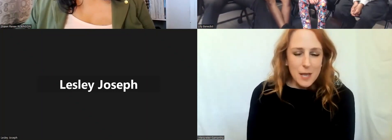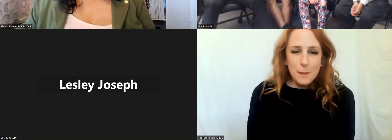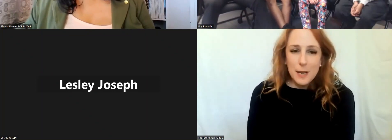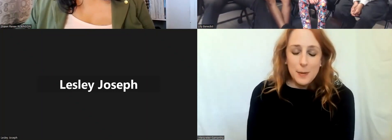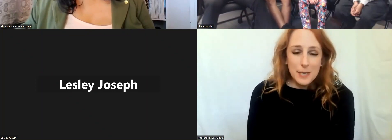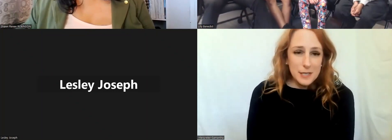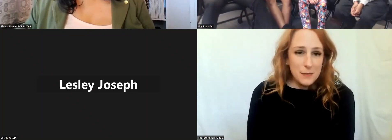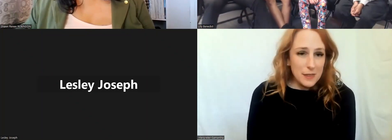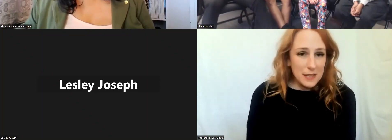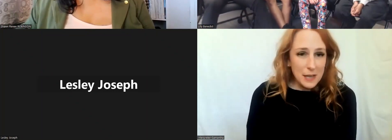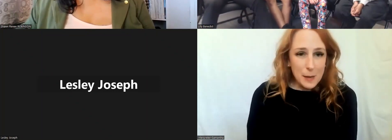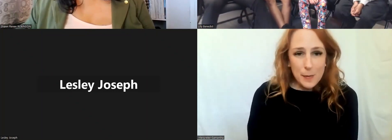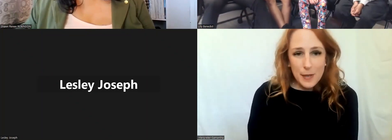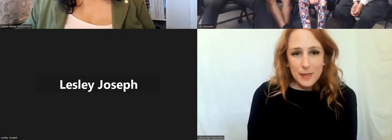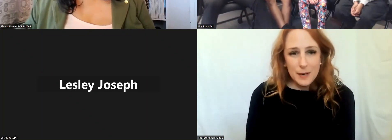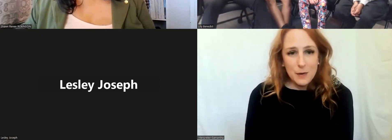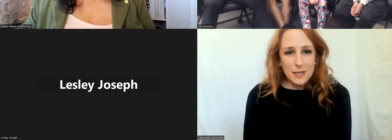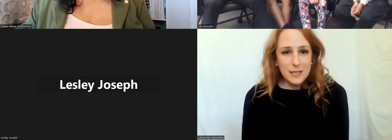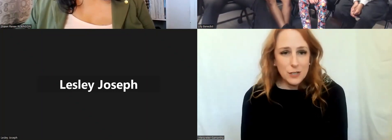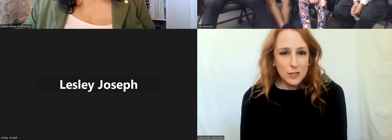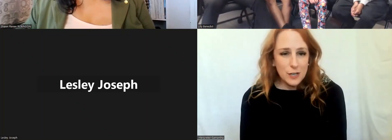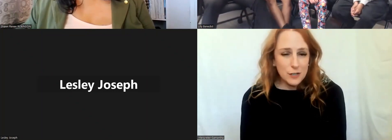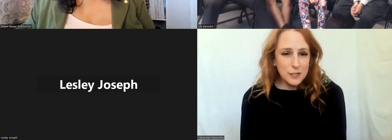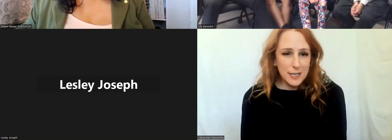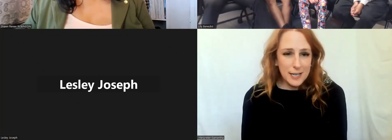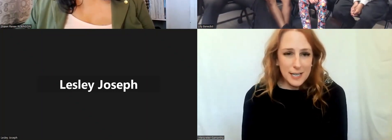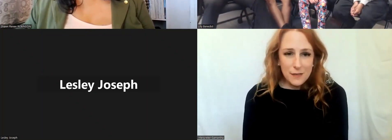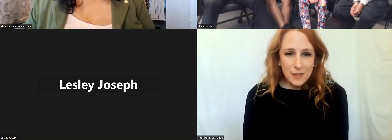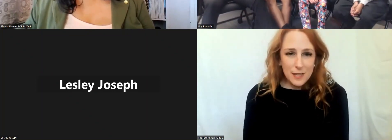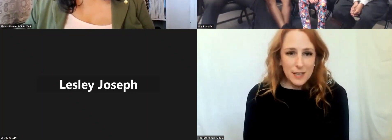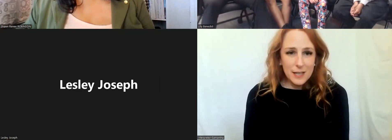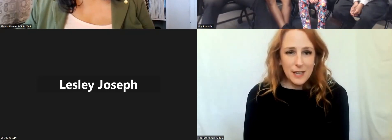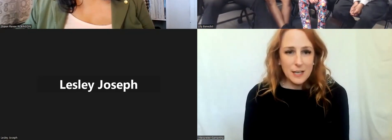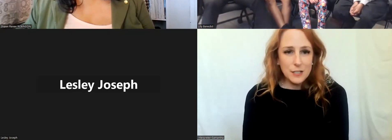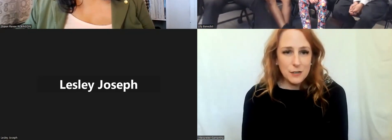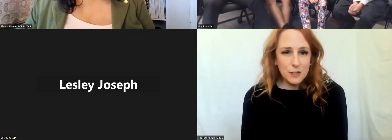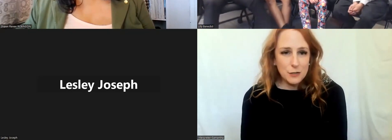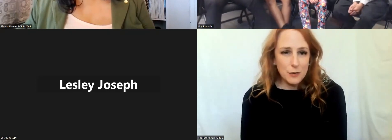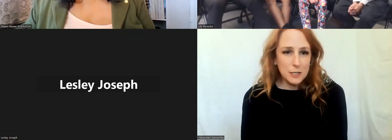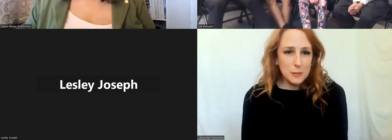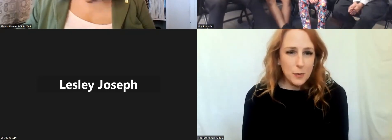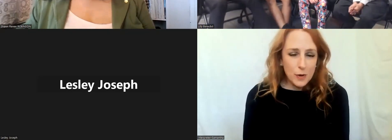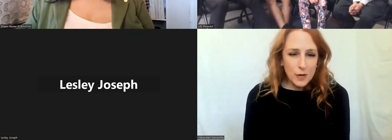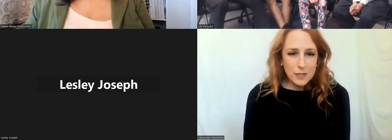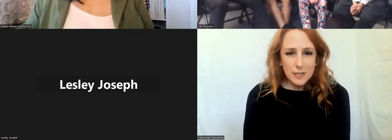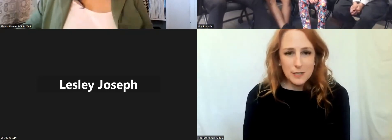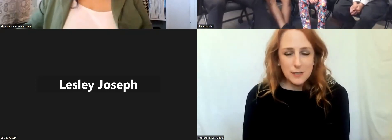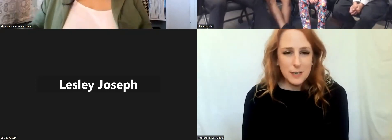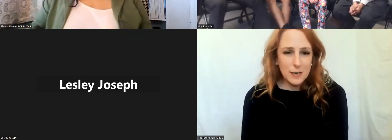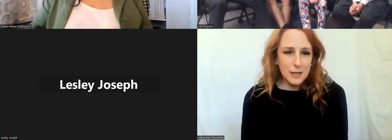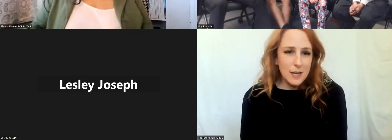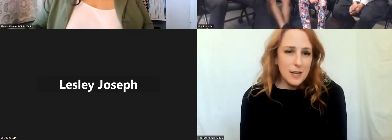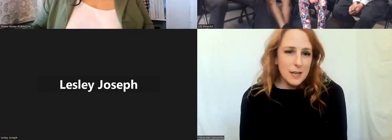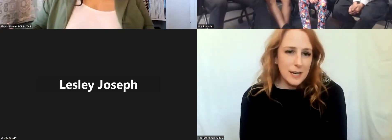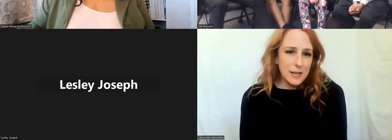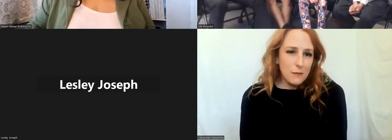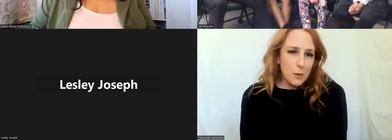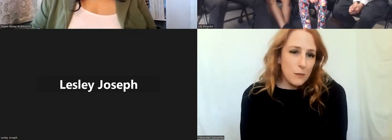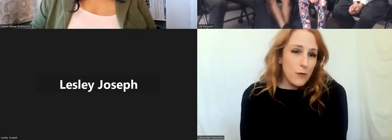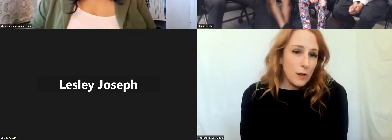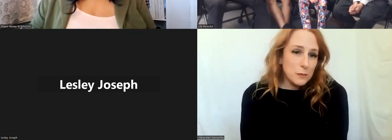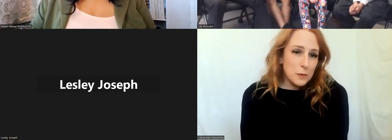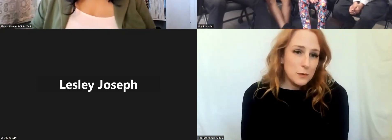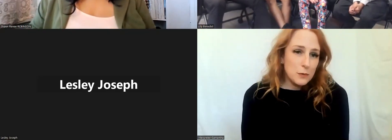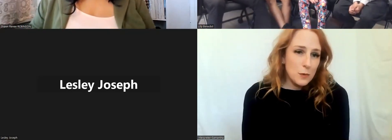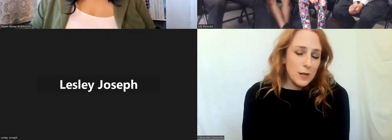time, but I picked everything up. And then as I started understanding everything and I started joining sports, I started getting